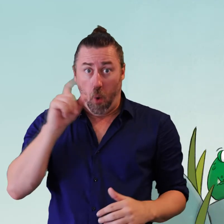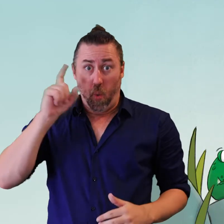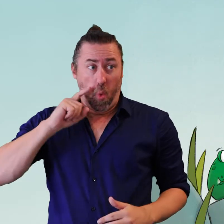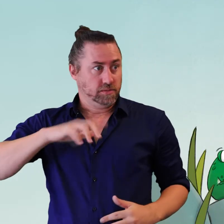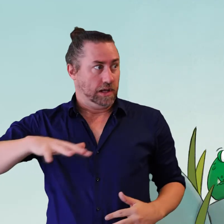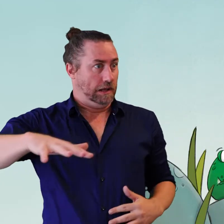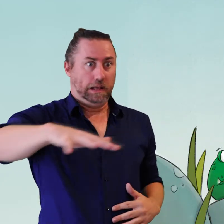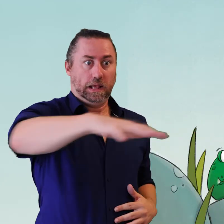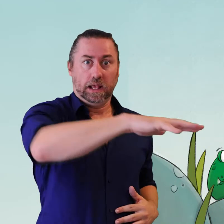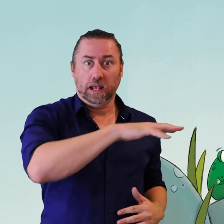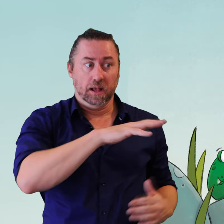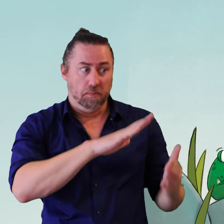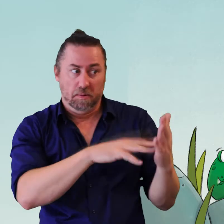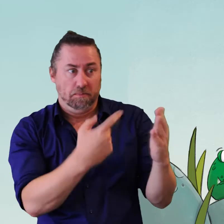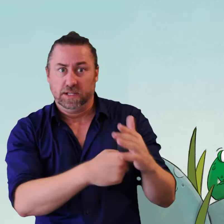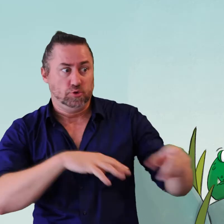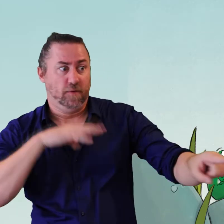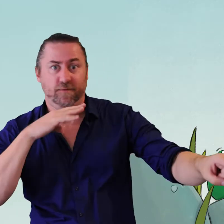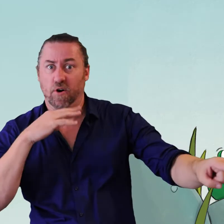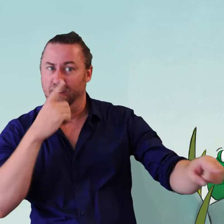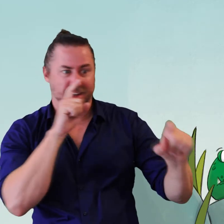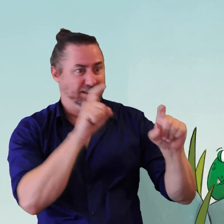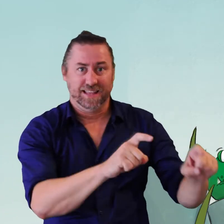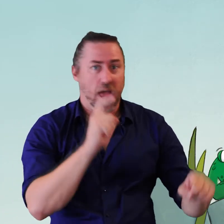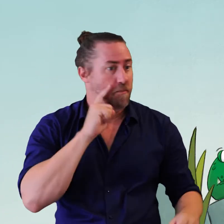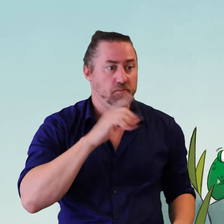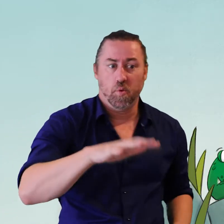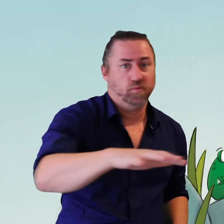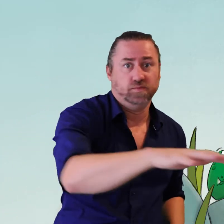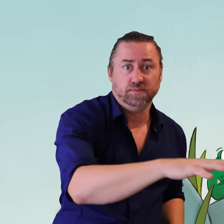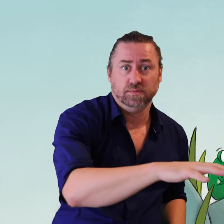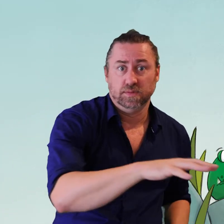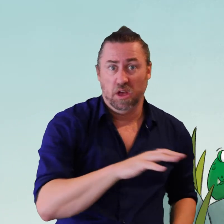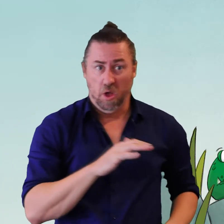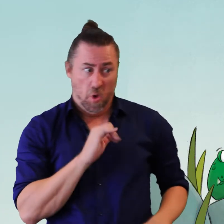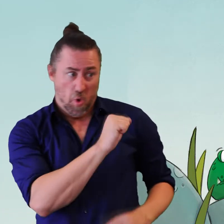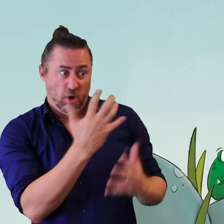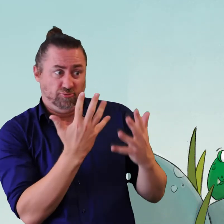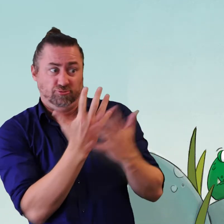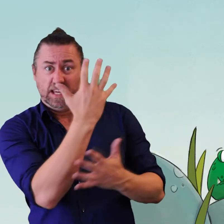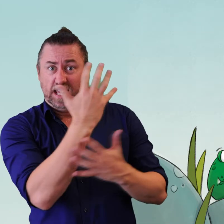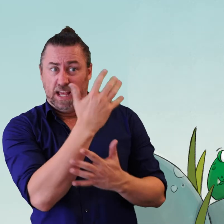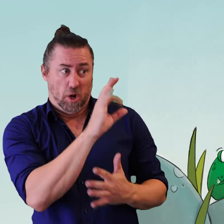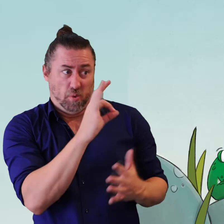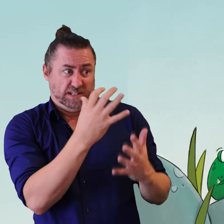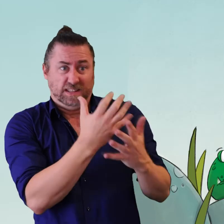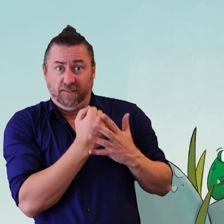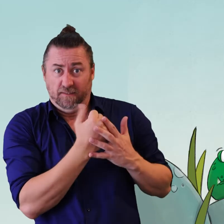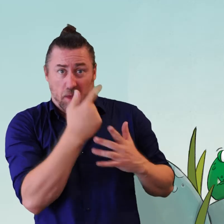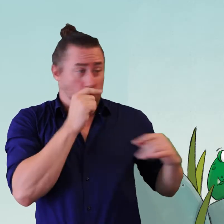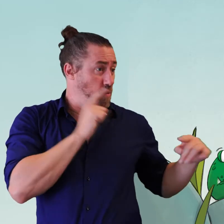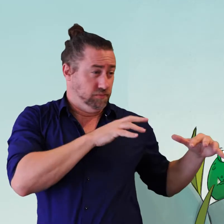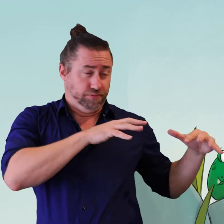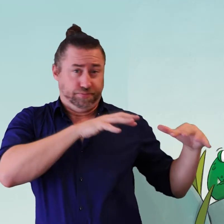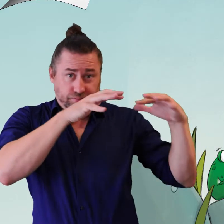might come all the way here. It won't be safe for Mr Frog to stay in his pond. And your tree might not be safe